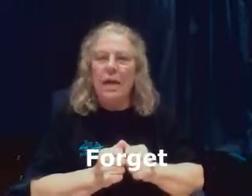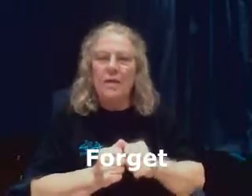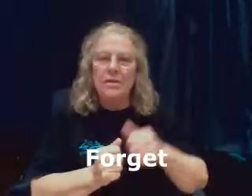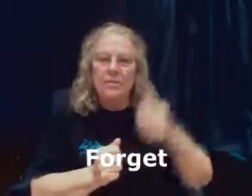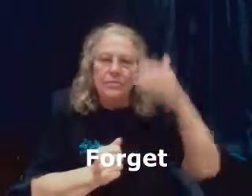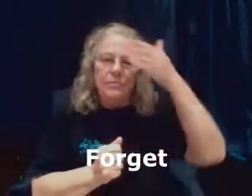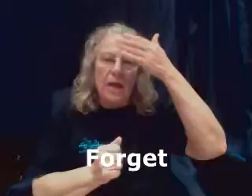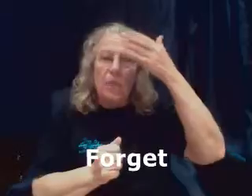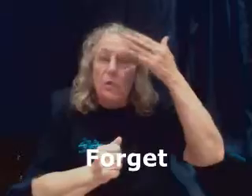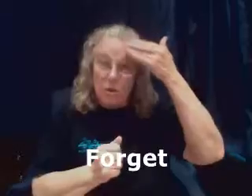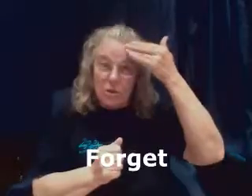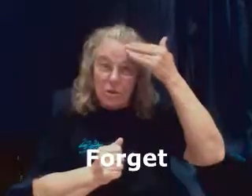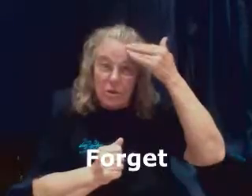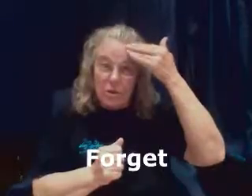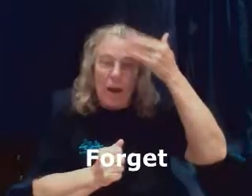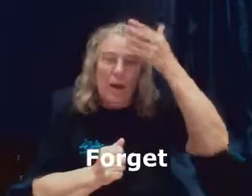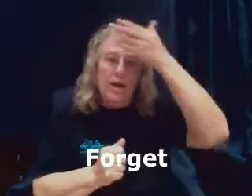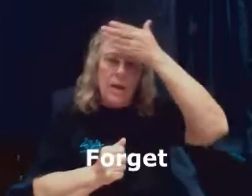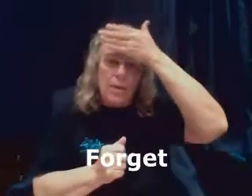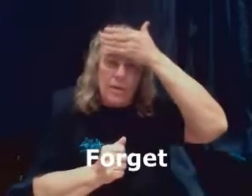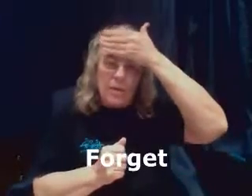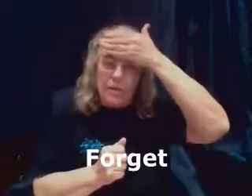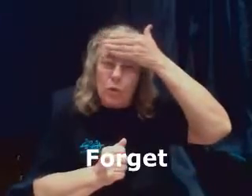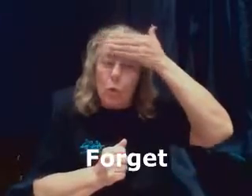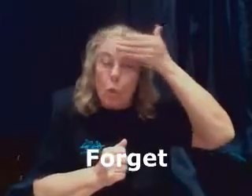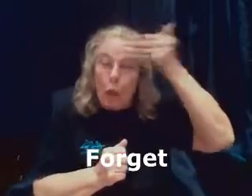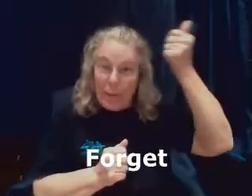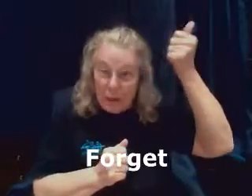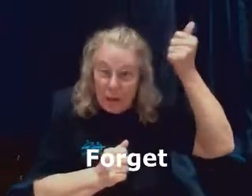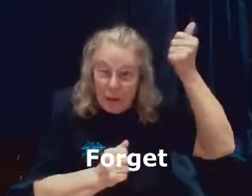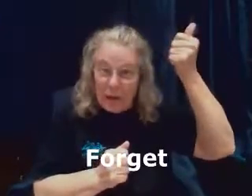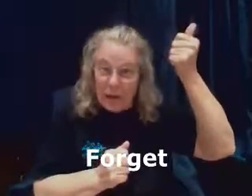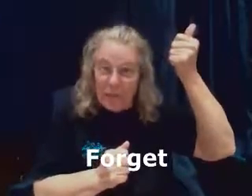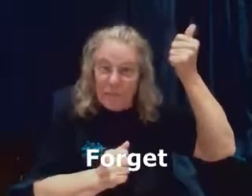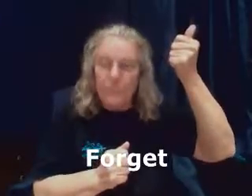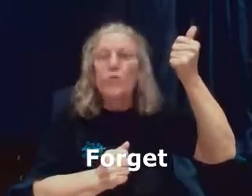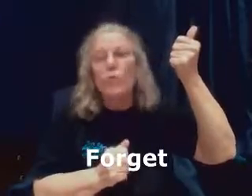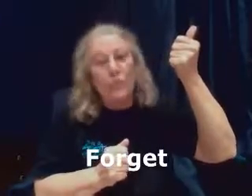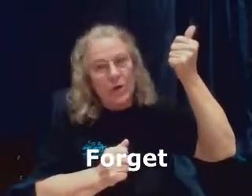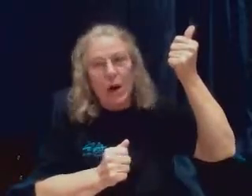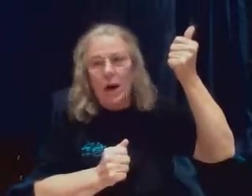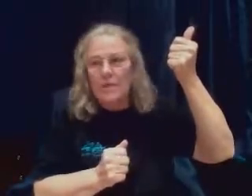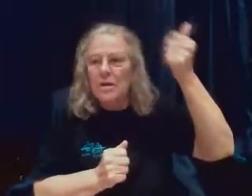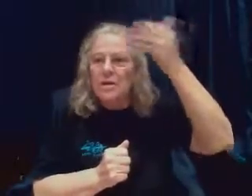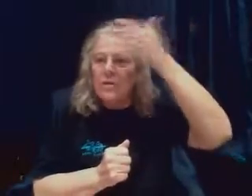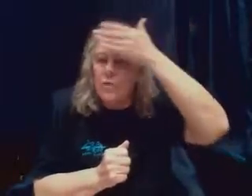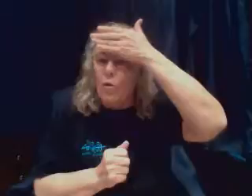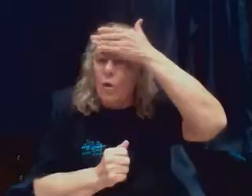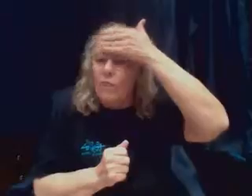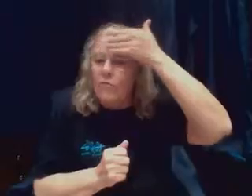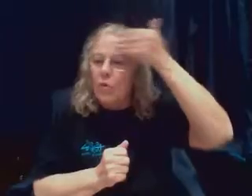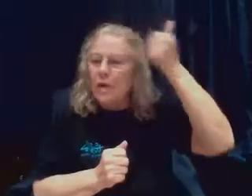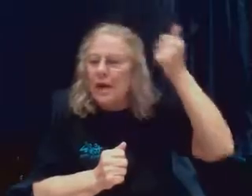Forget, and we talked about the mind, but if you wipe it clean, you forgot. So